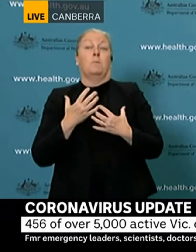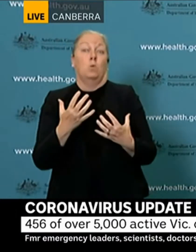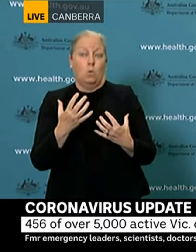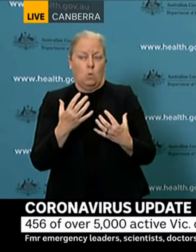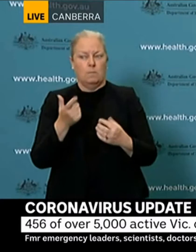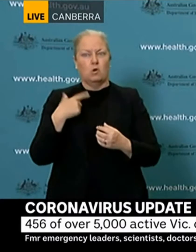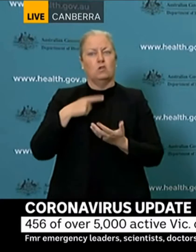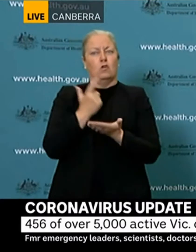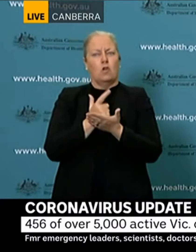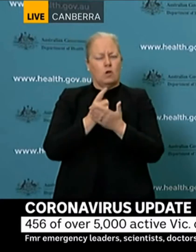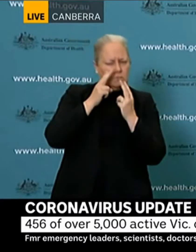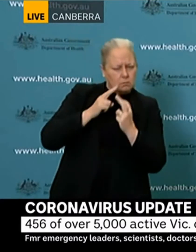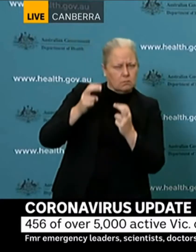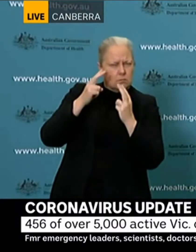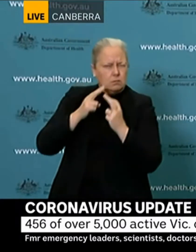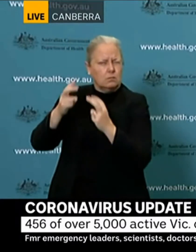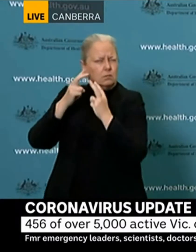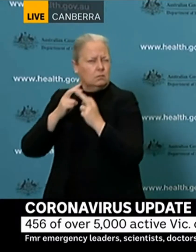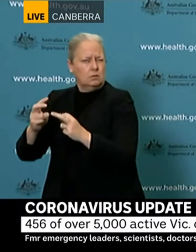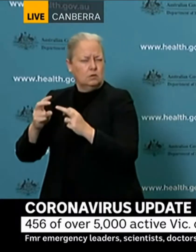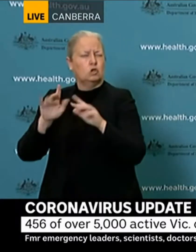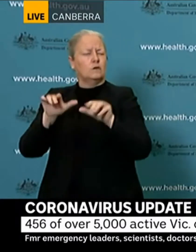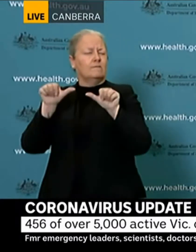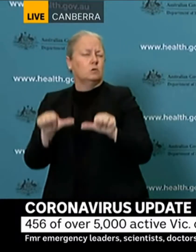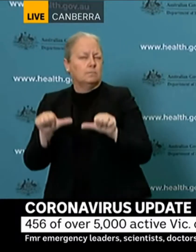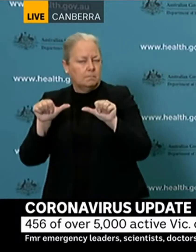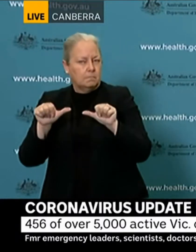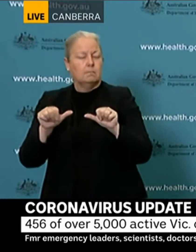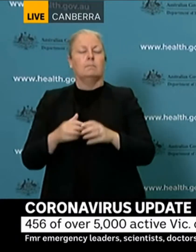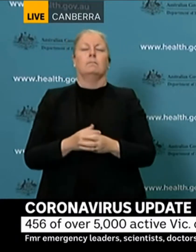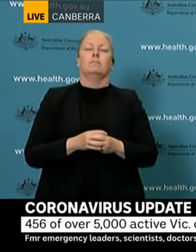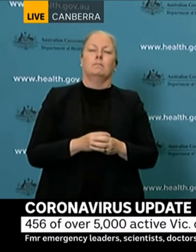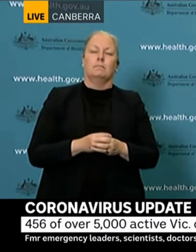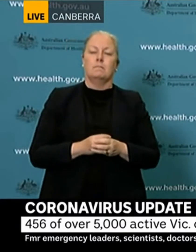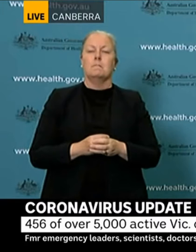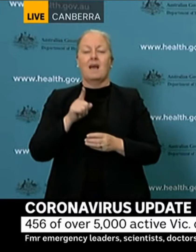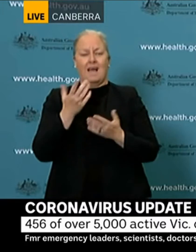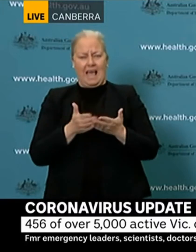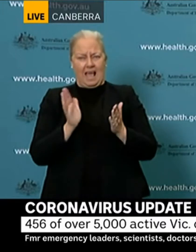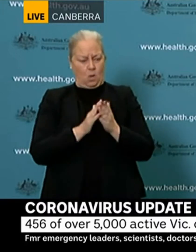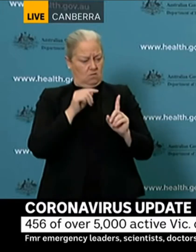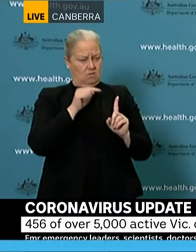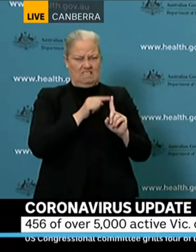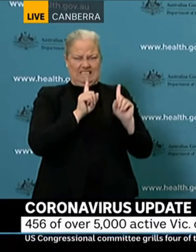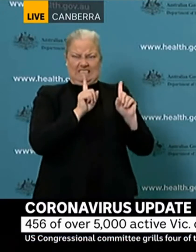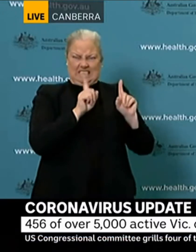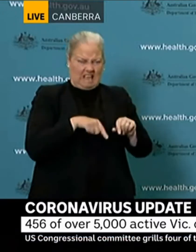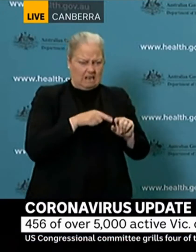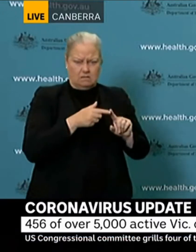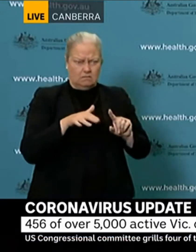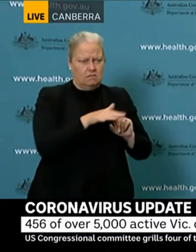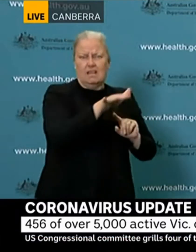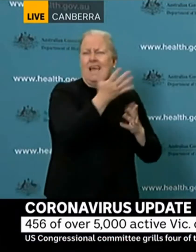under investigation cases. But up until today, it's been very clear how those transmission chains have worked.